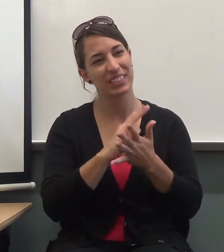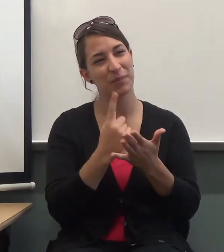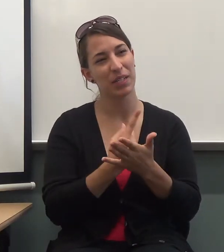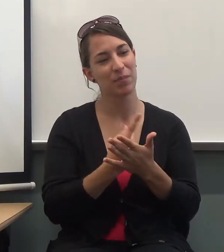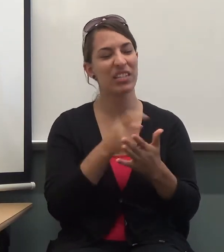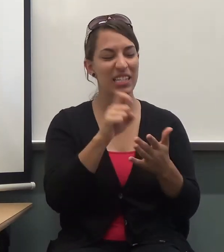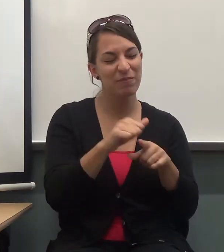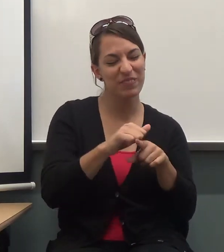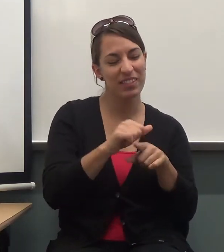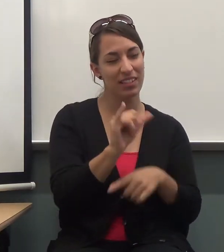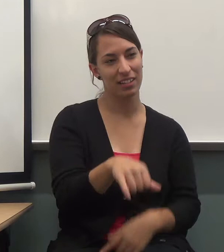that.